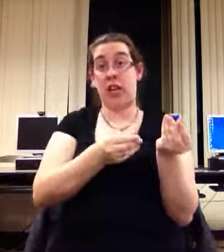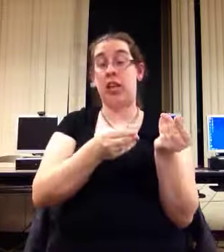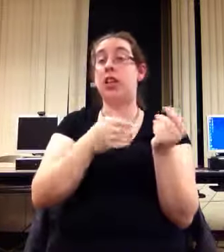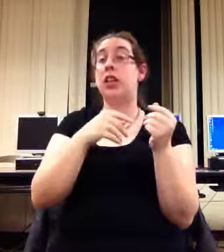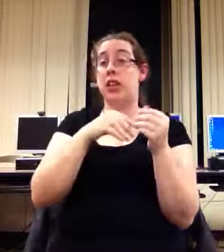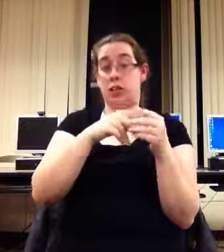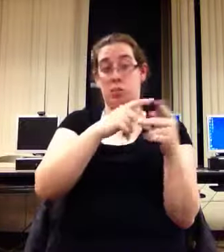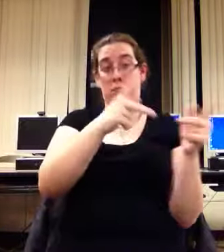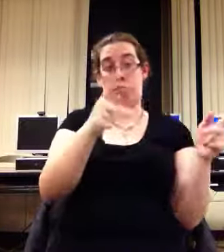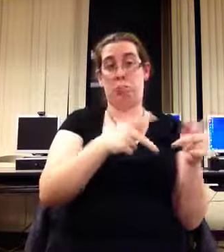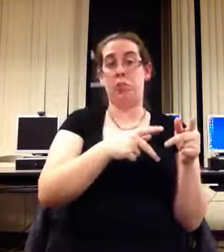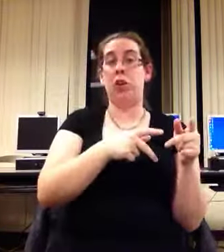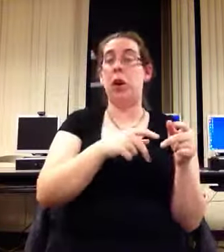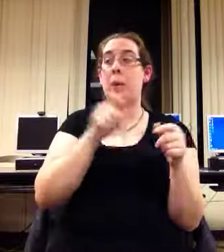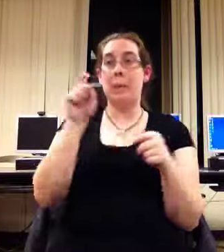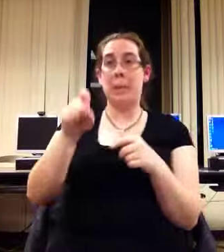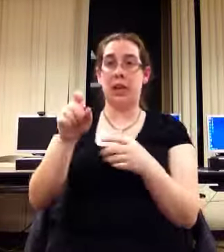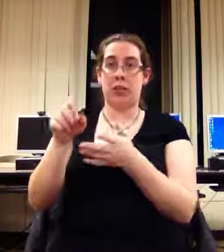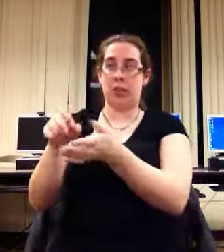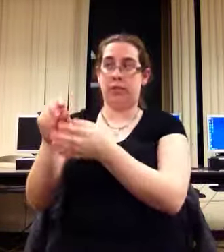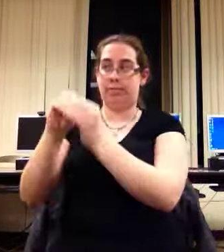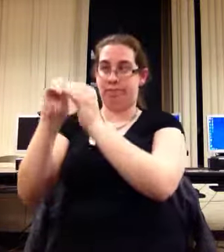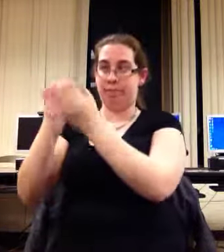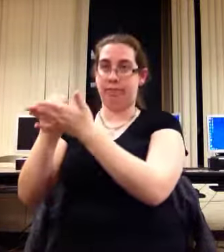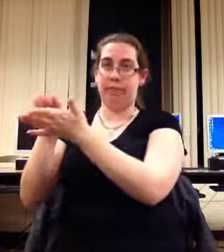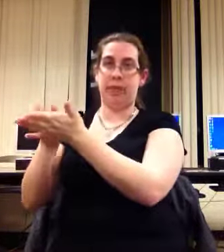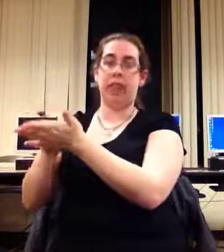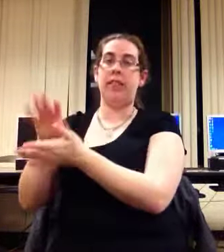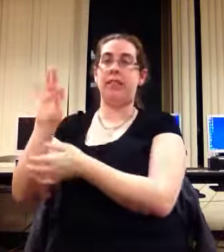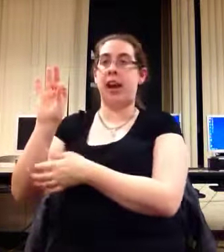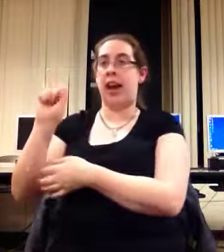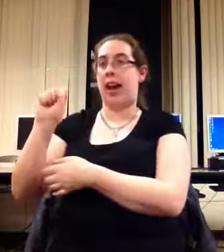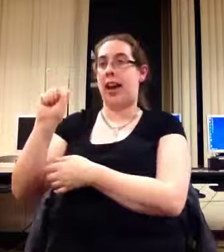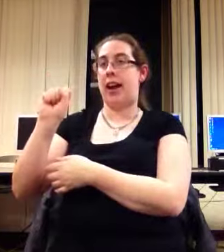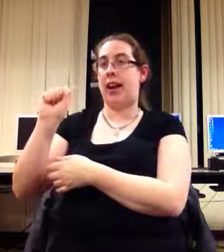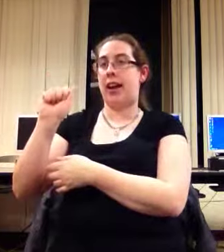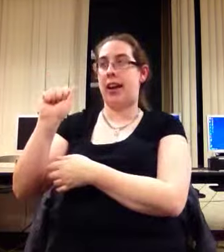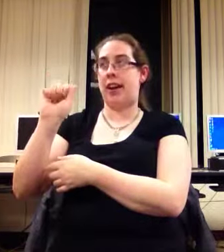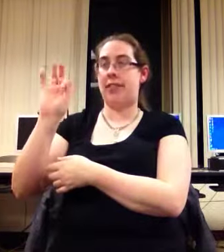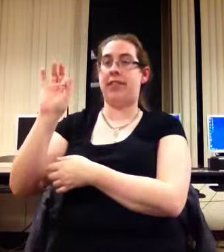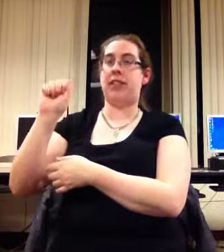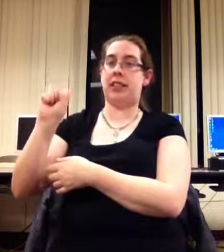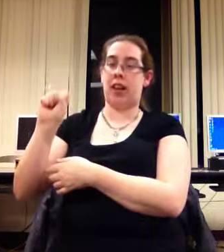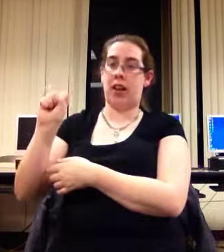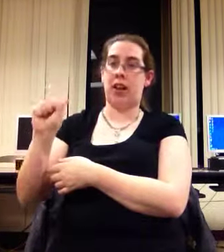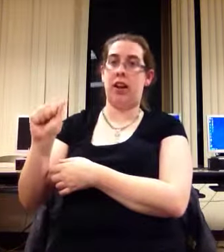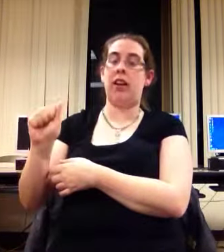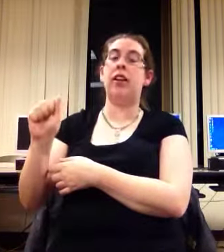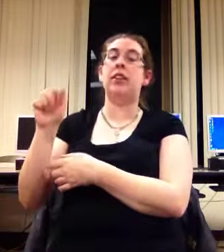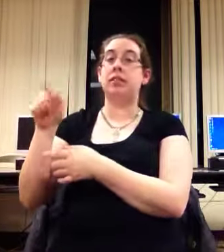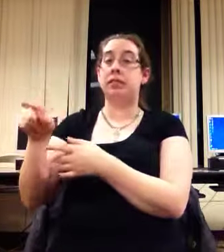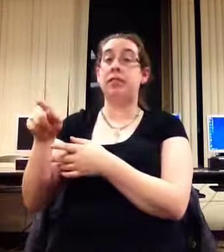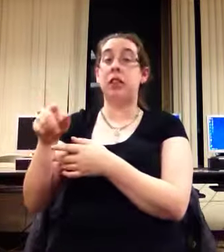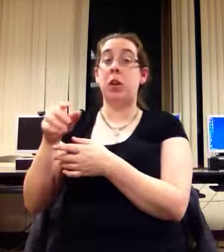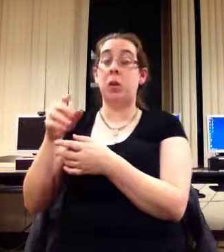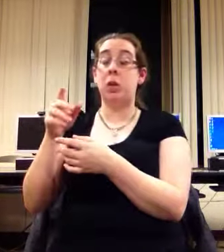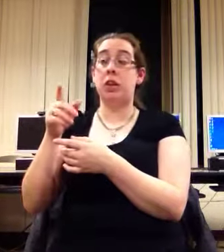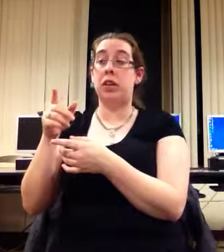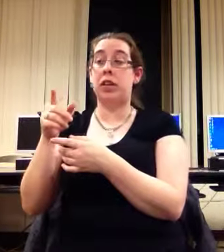be awarded federal student aid to be eligible for a federal work-study position at your institution. Make sure that